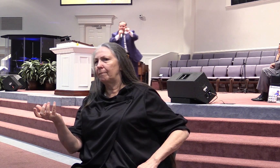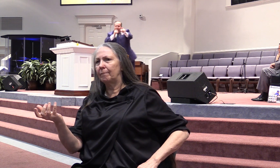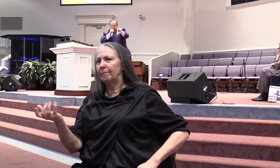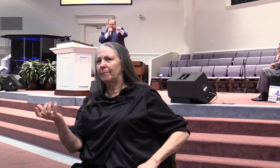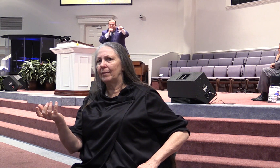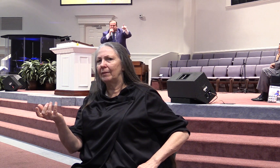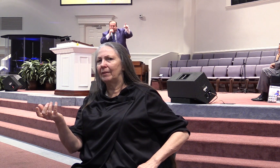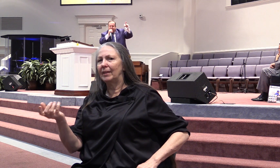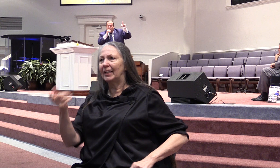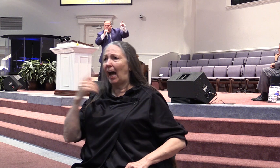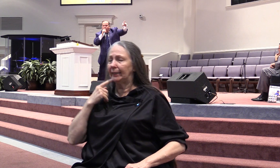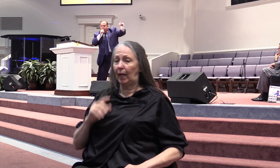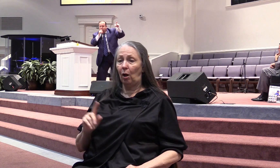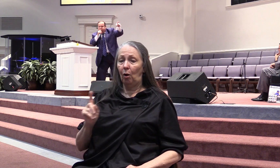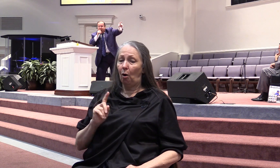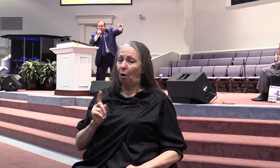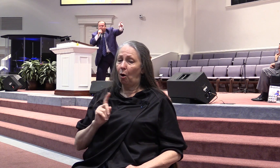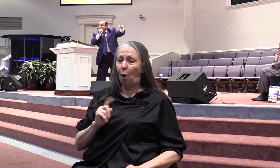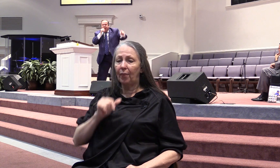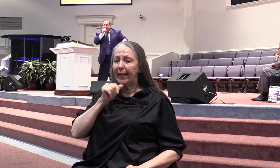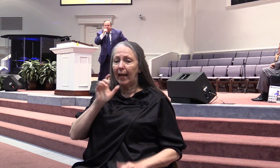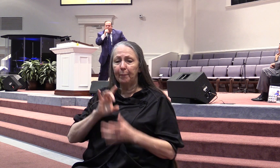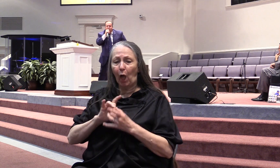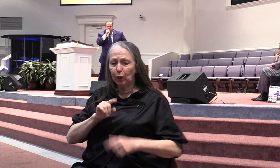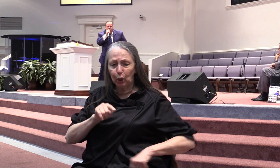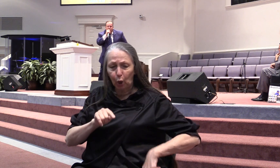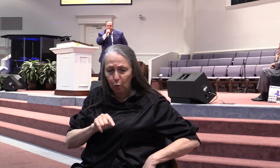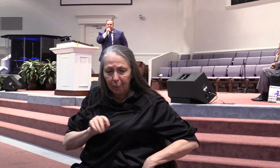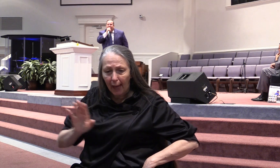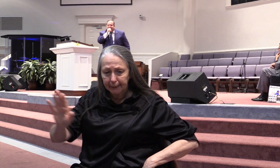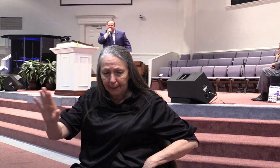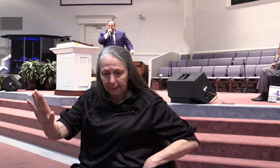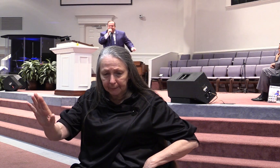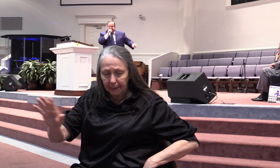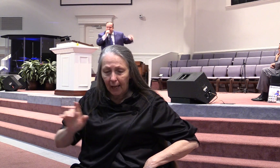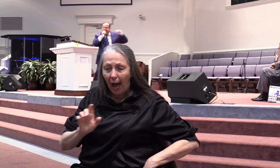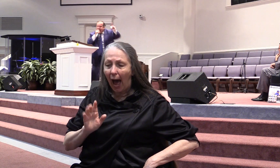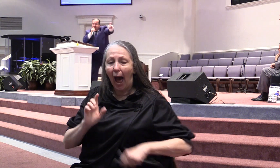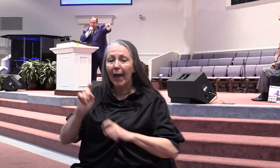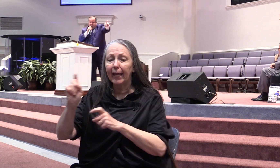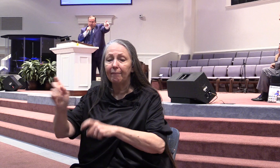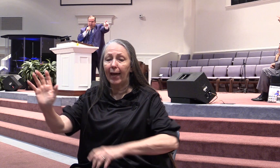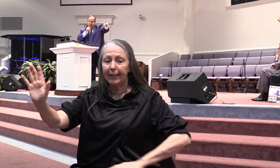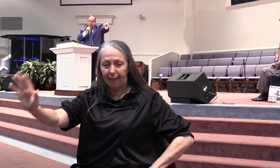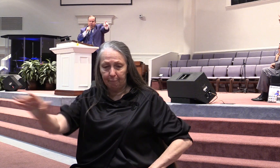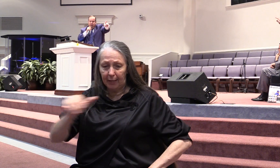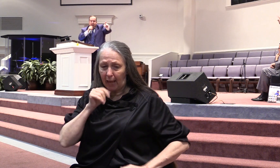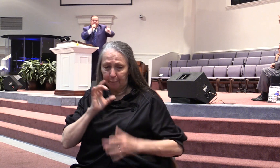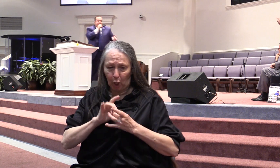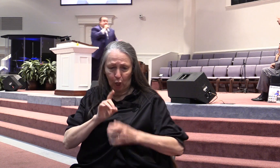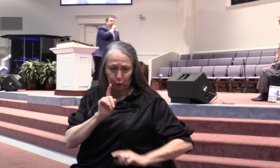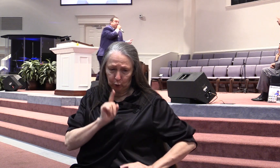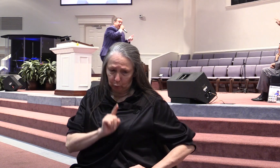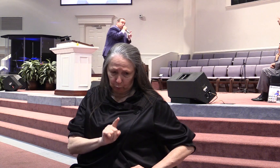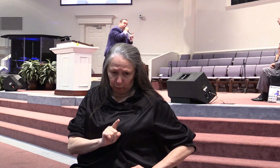And God said, that stuff in the corner of your field, that doesn't belong to you. I gave that to somebody else.